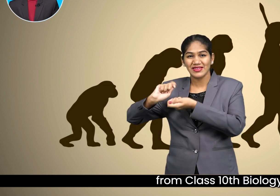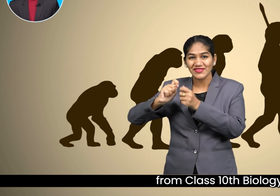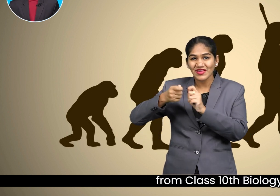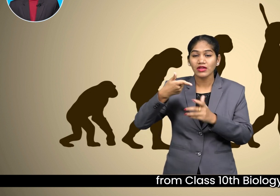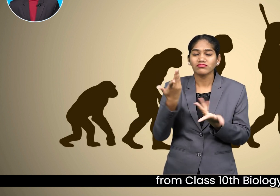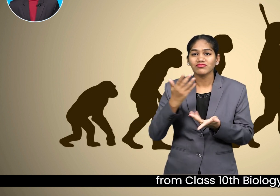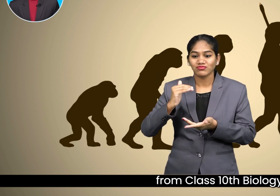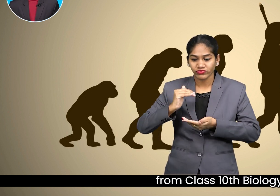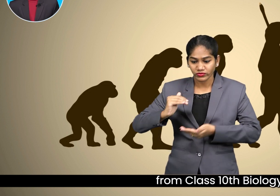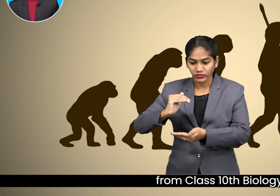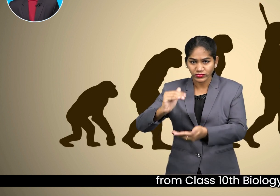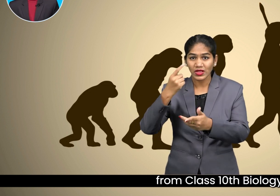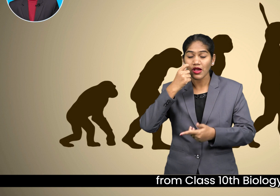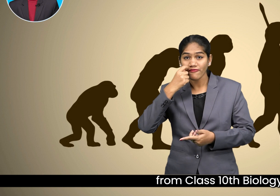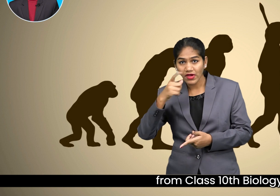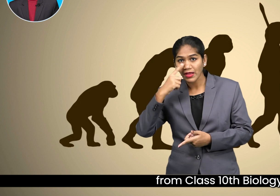Biology.